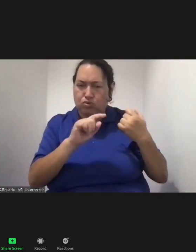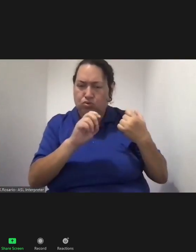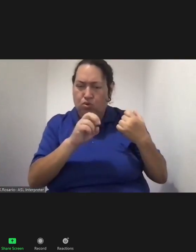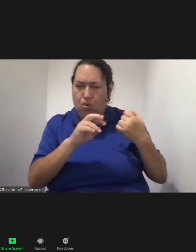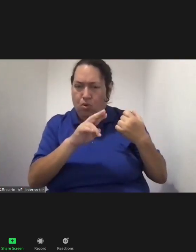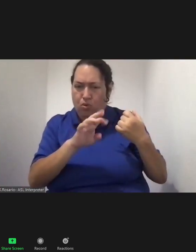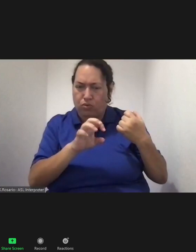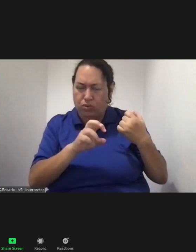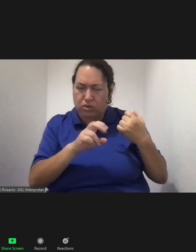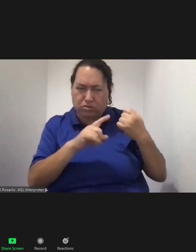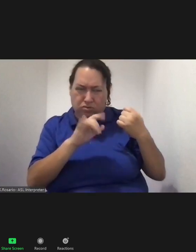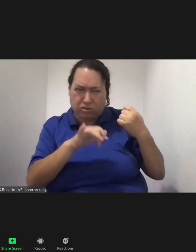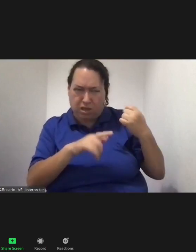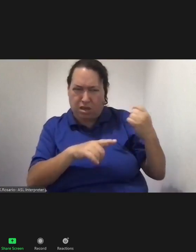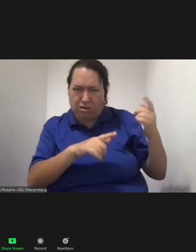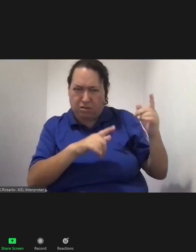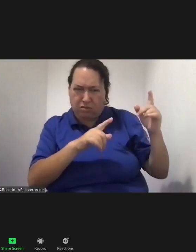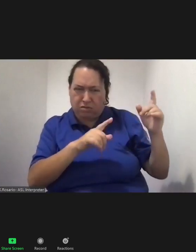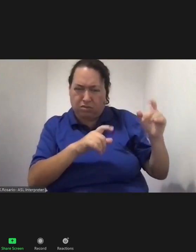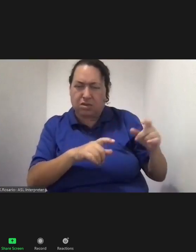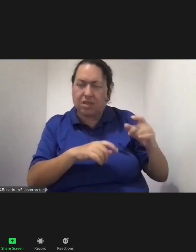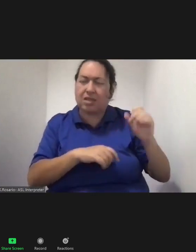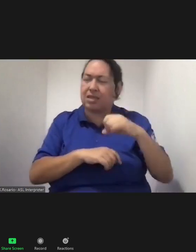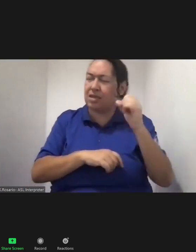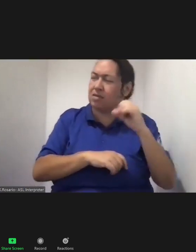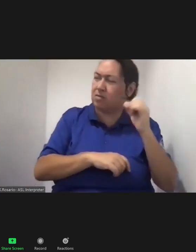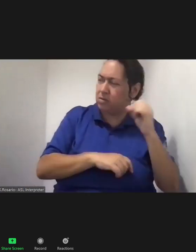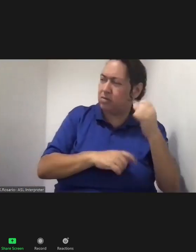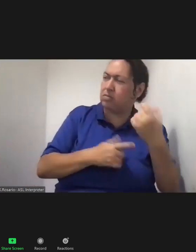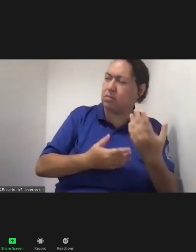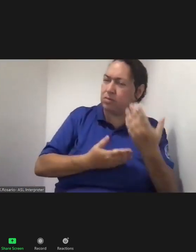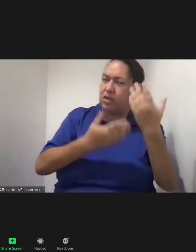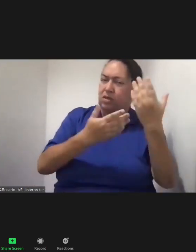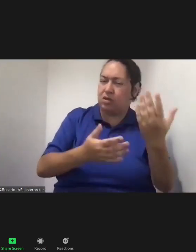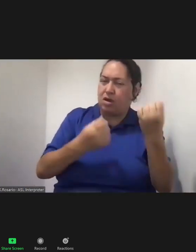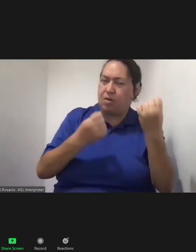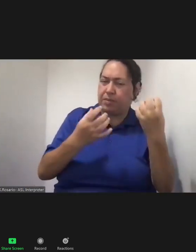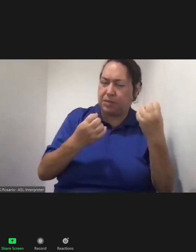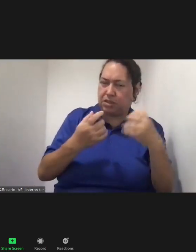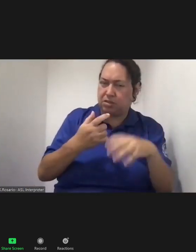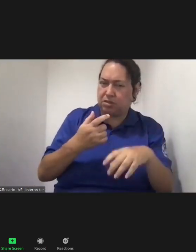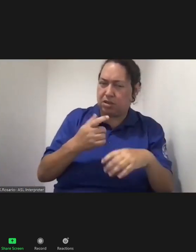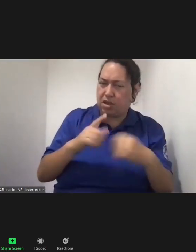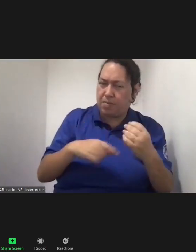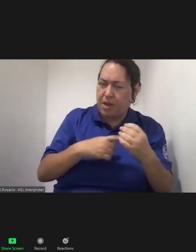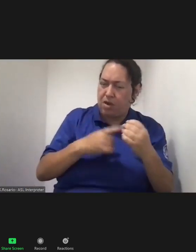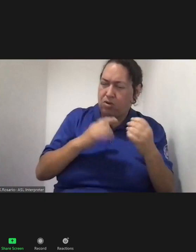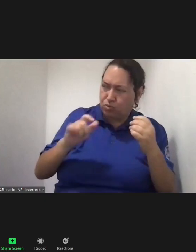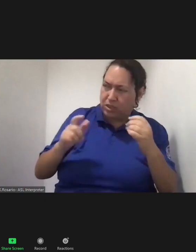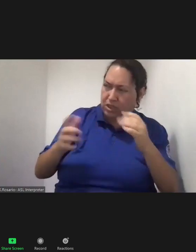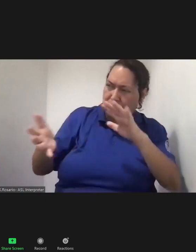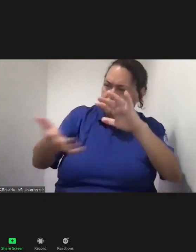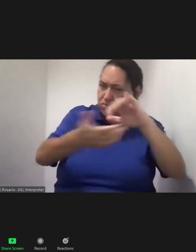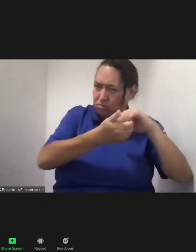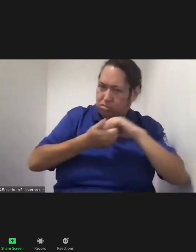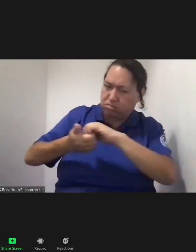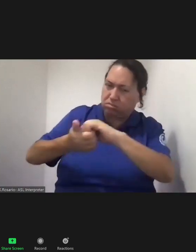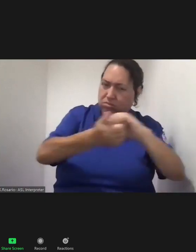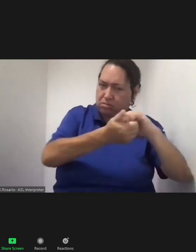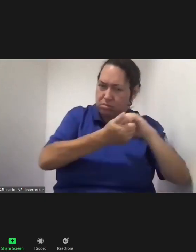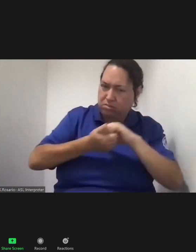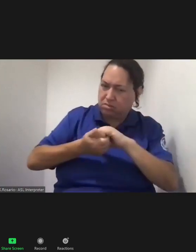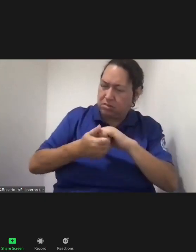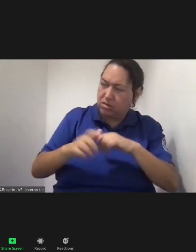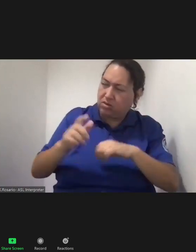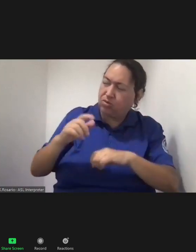To your question, yes, this actually has been raised on several different occasions about collaborating, and that's actually where we're at. We'll need to sit at the table with